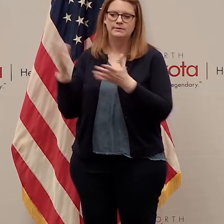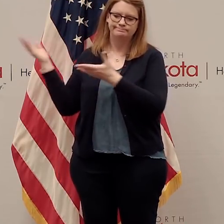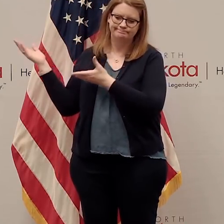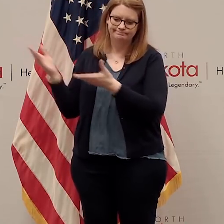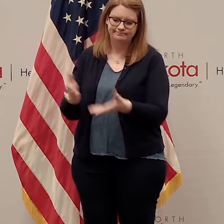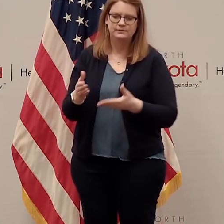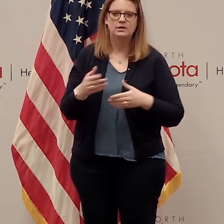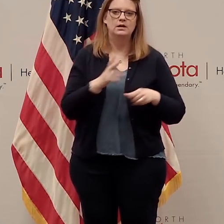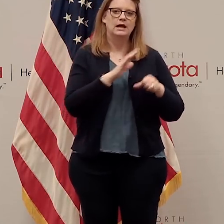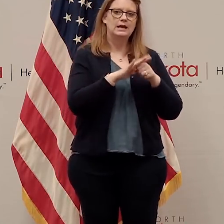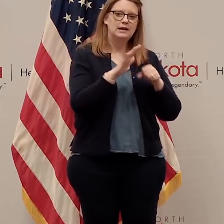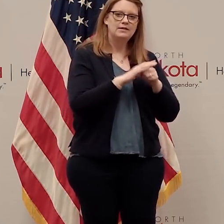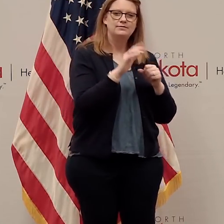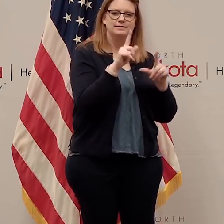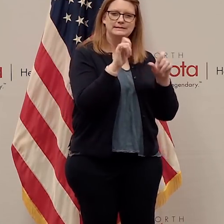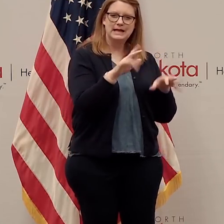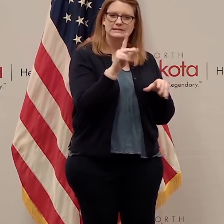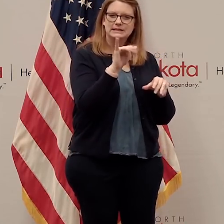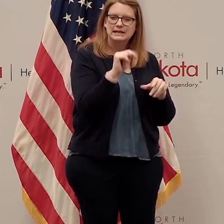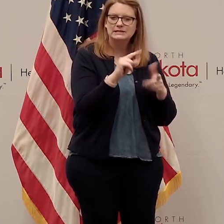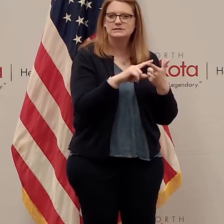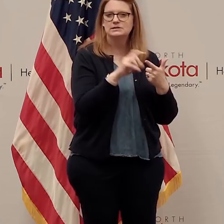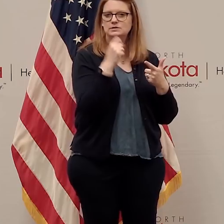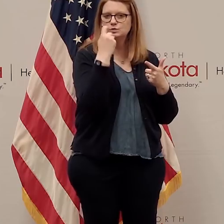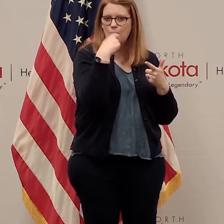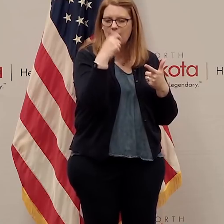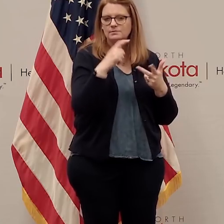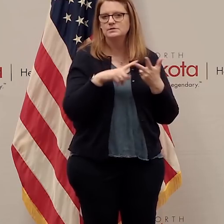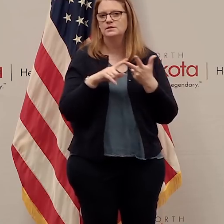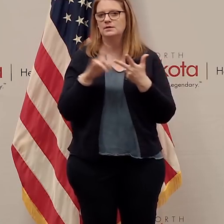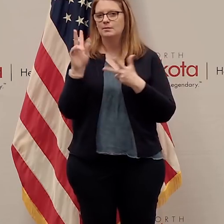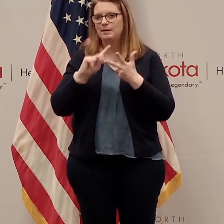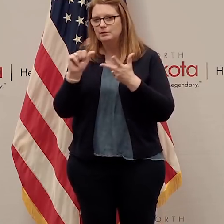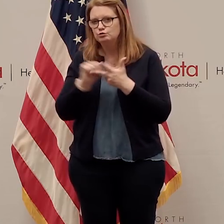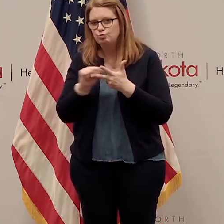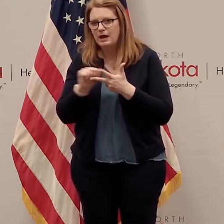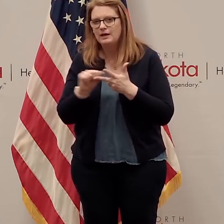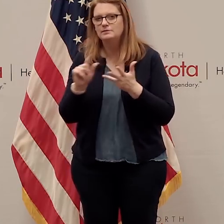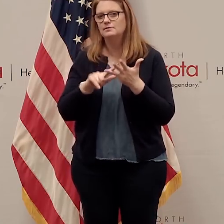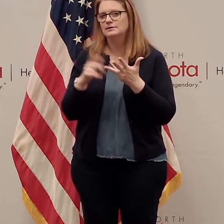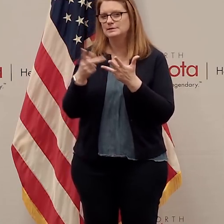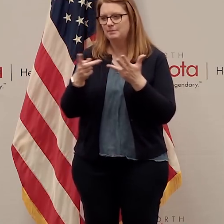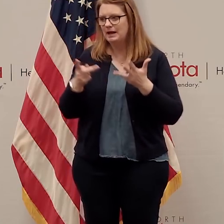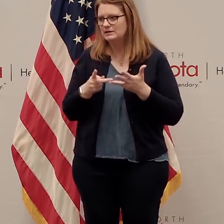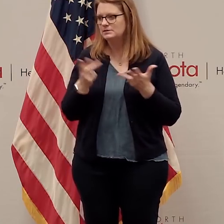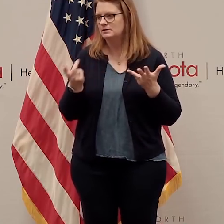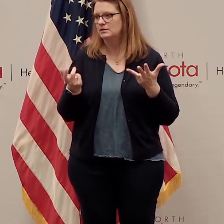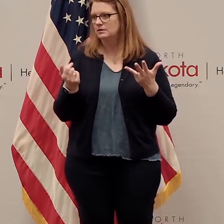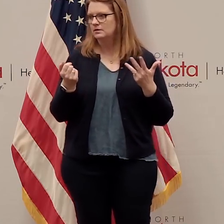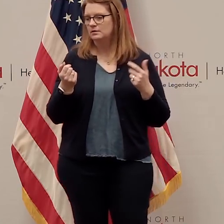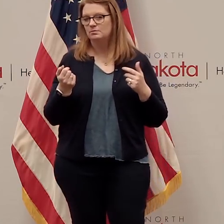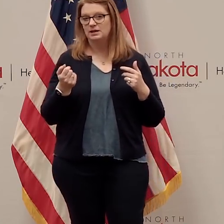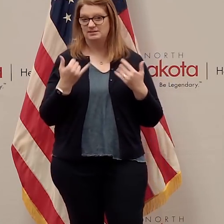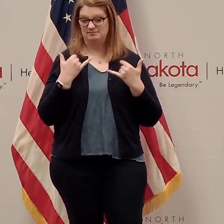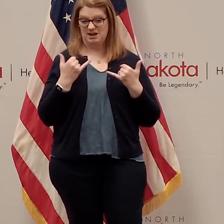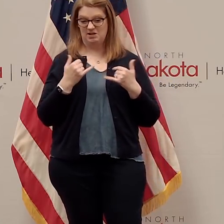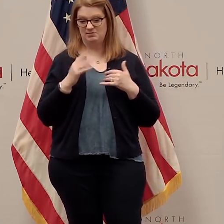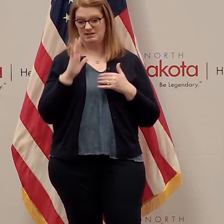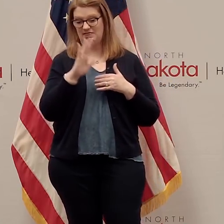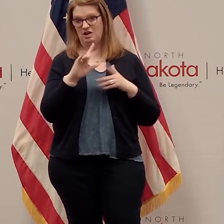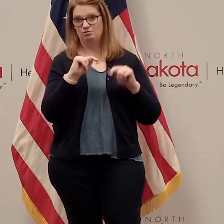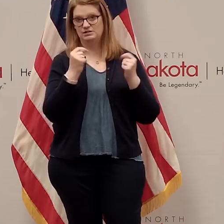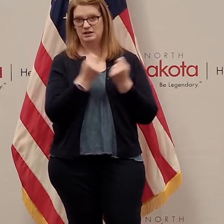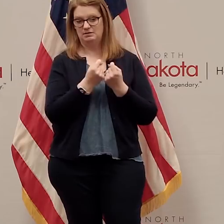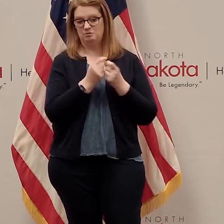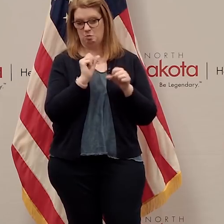test kits. It assumes that we can get people hired and trained and get enough space. But the way that team is executing right now, and